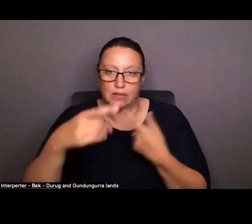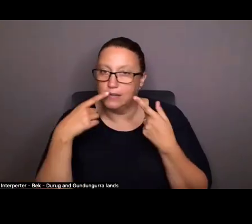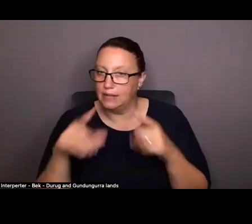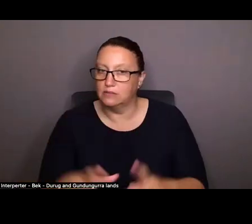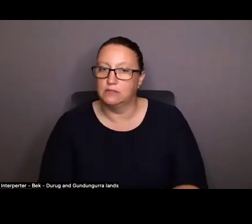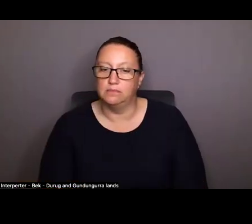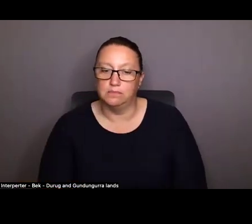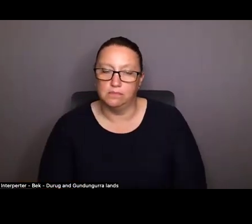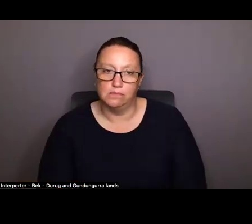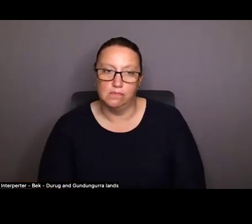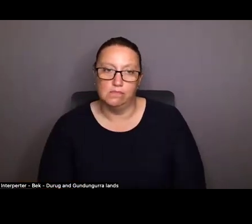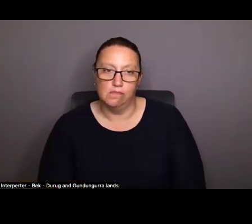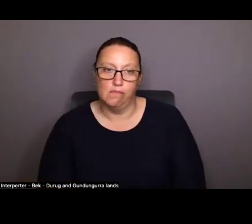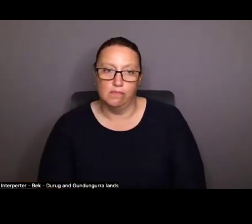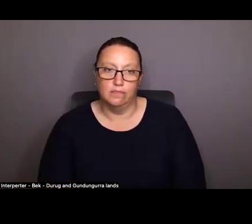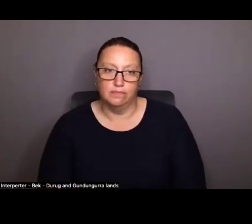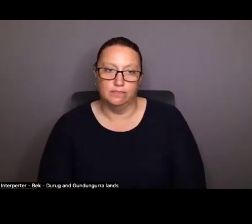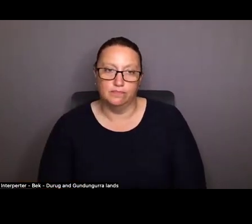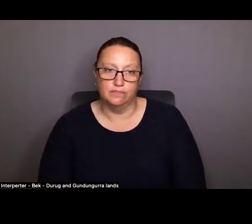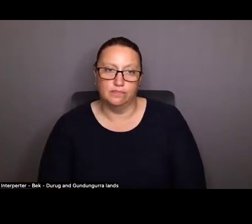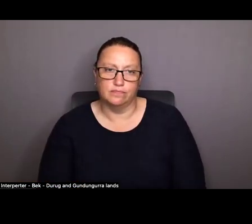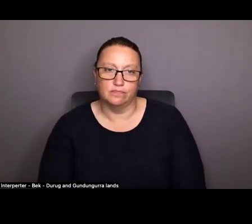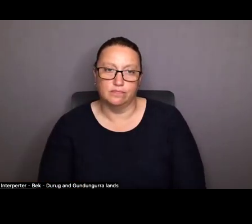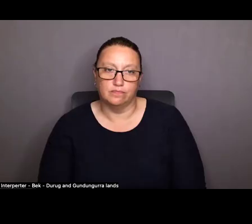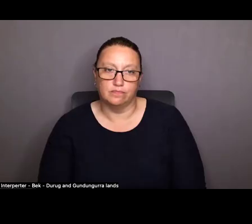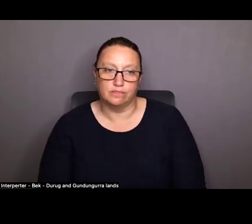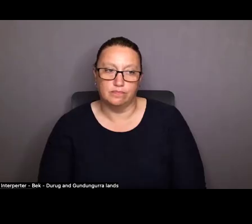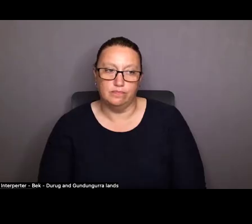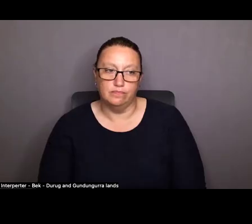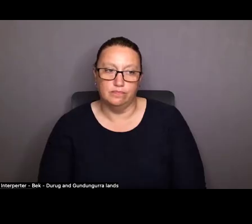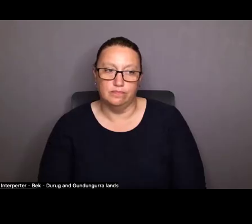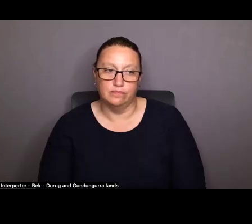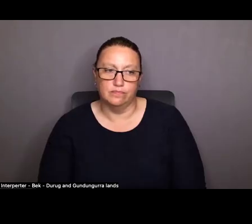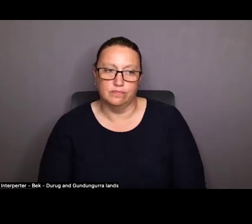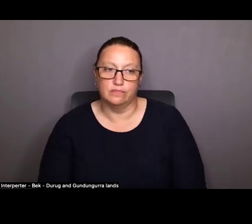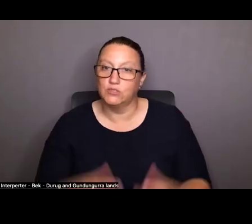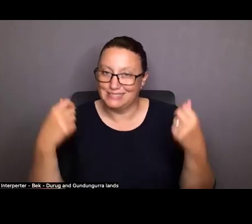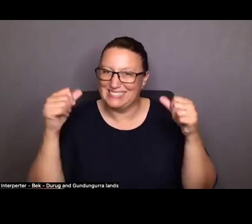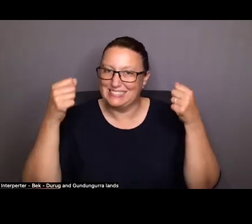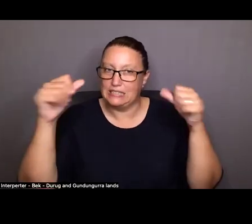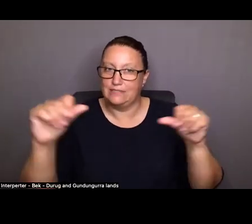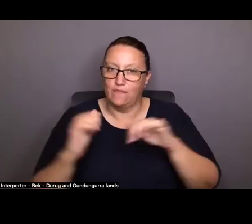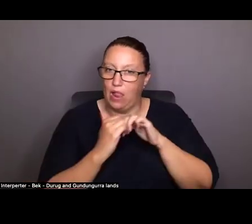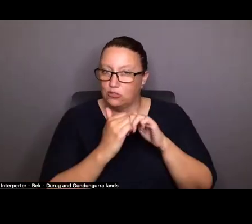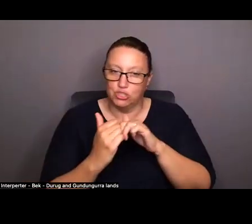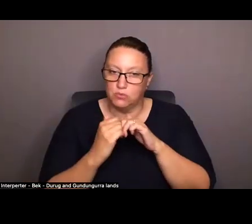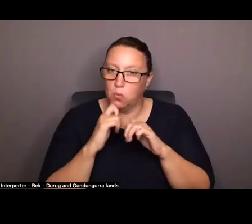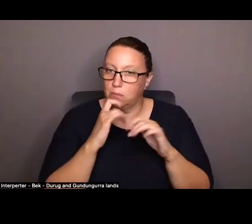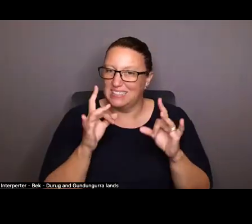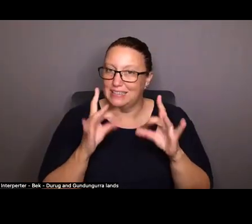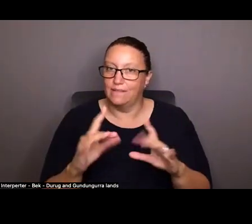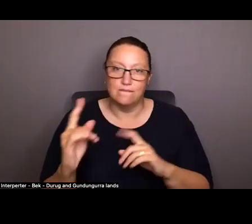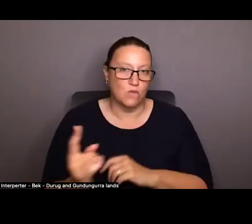announced? Yes, so the successful fellowships will begin from the 1st of